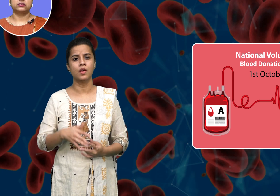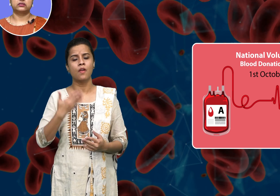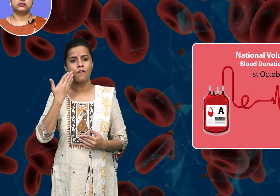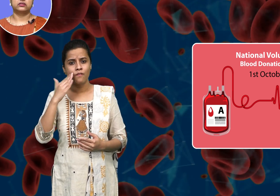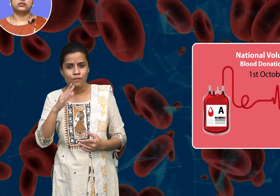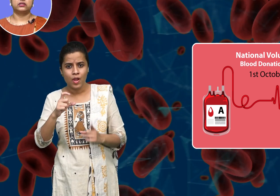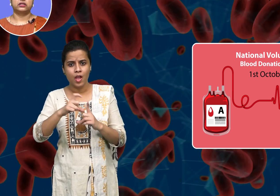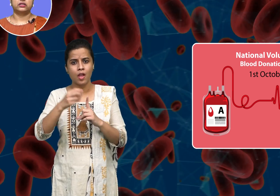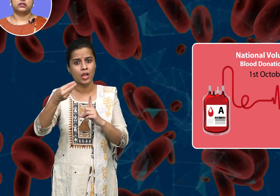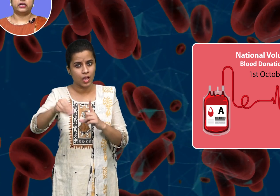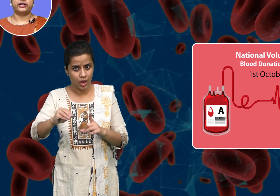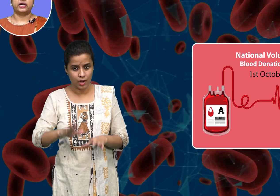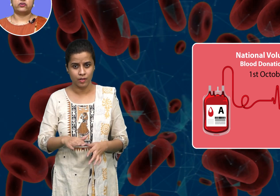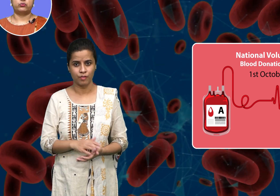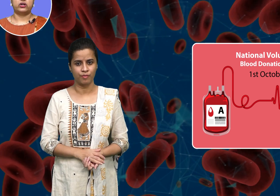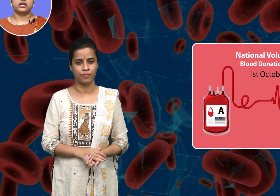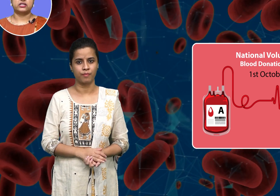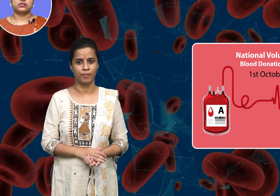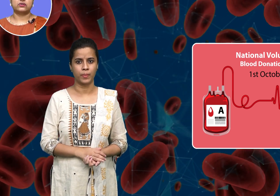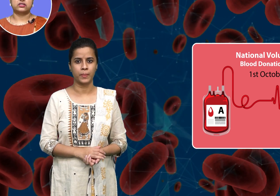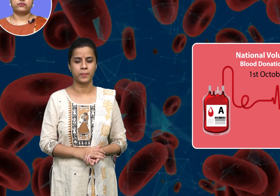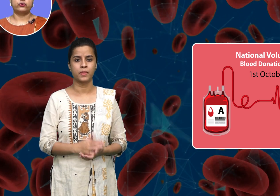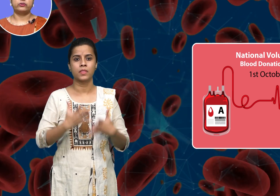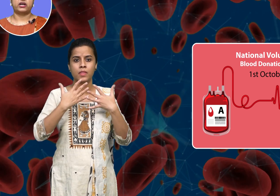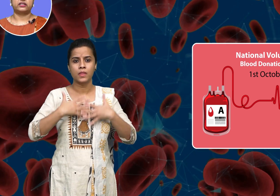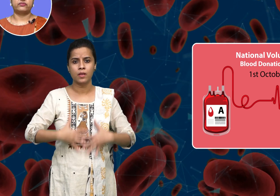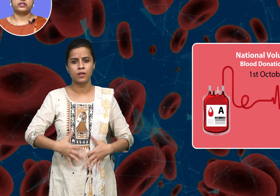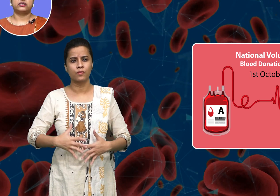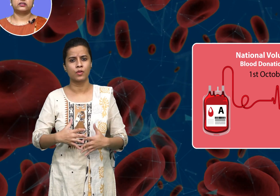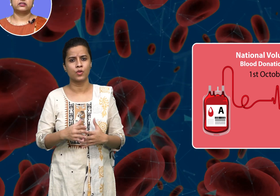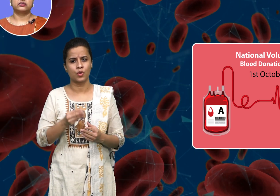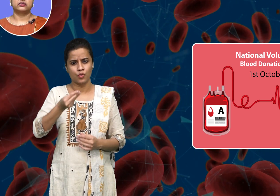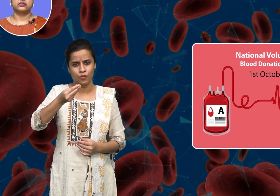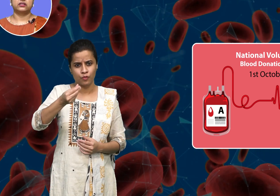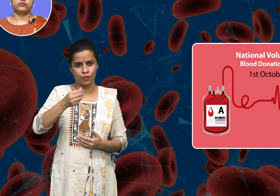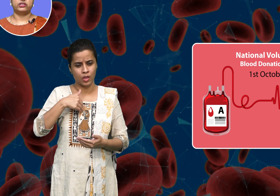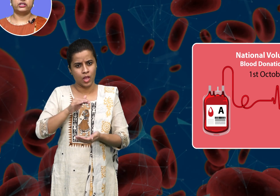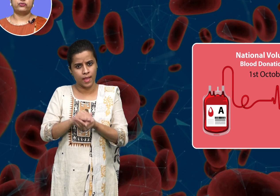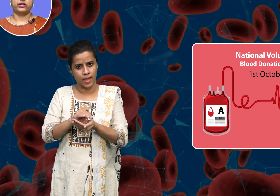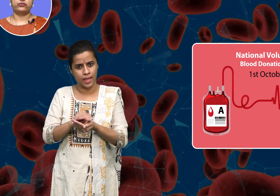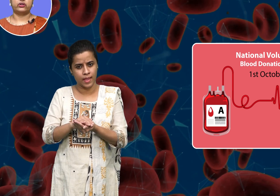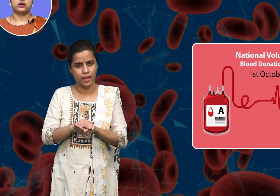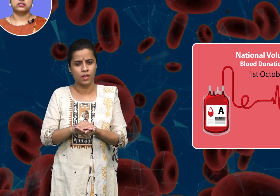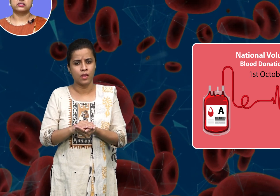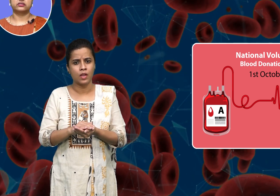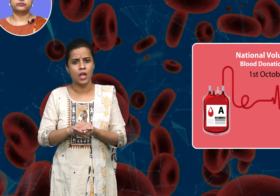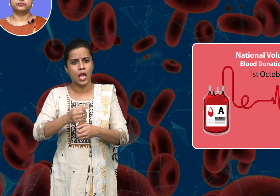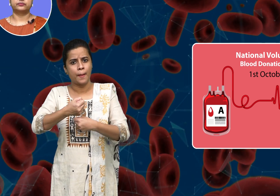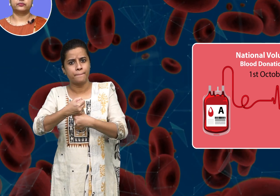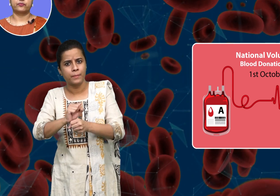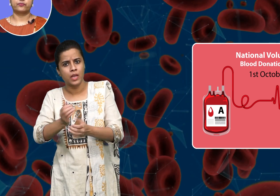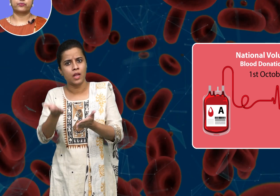donation, and our body restores the fluid part of it within 24 hours.